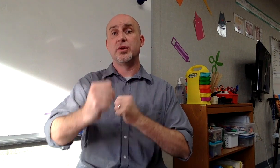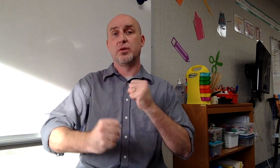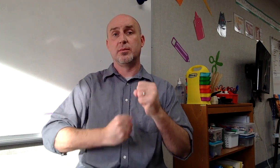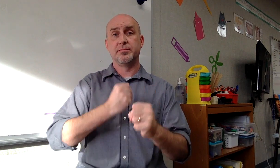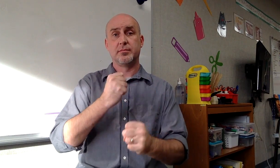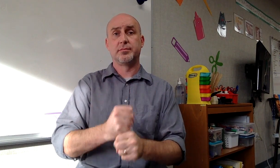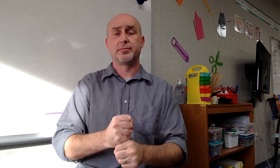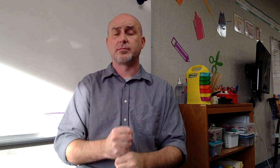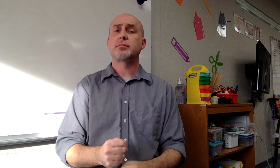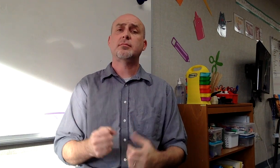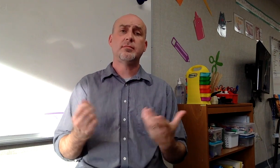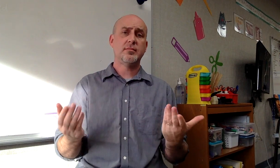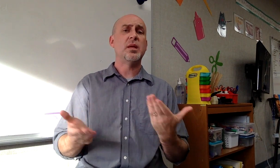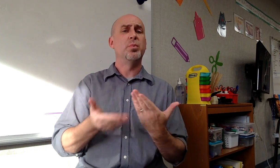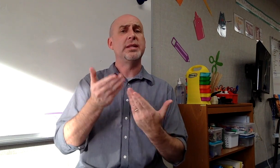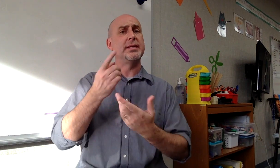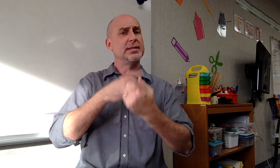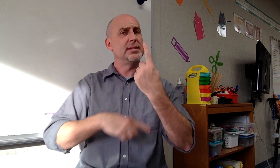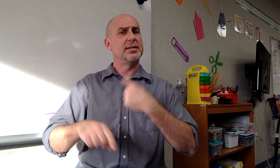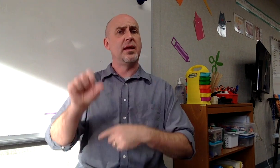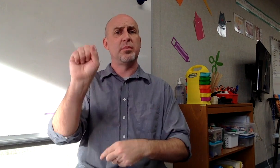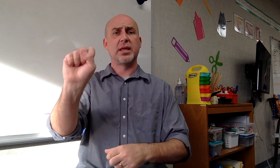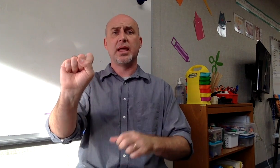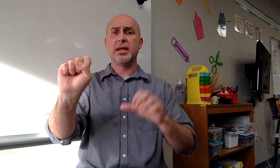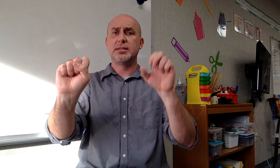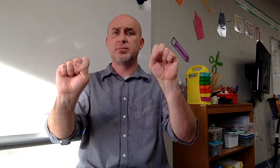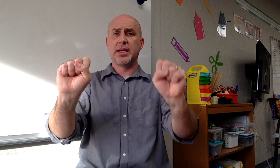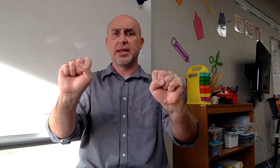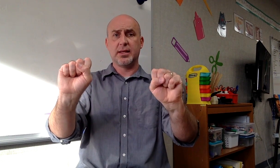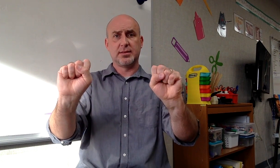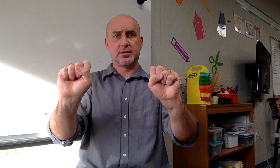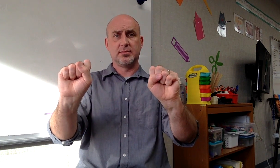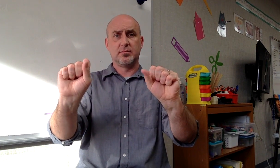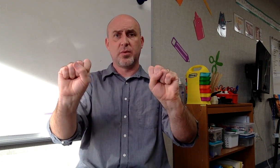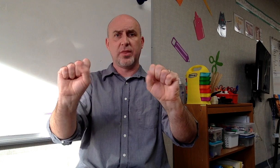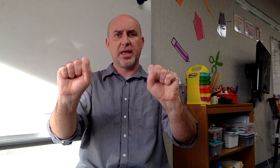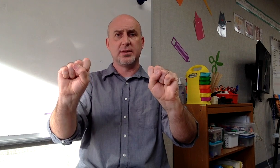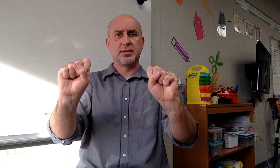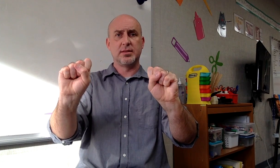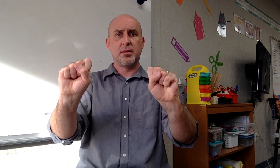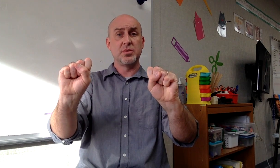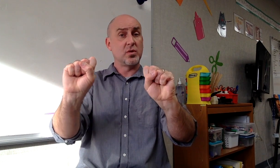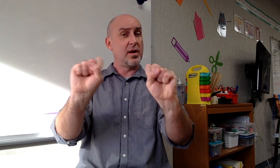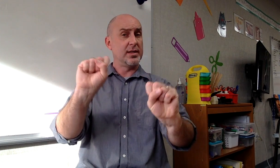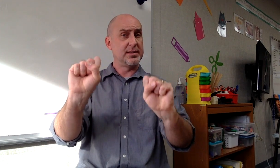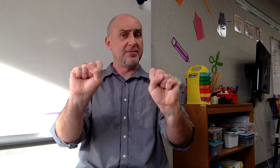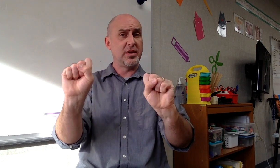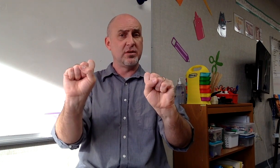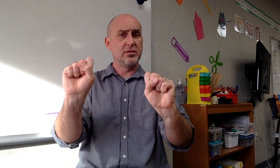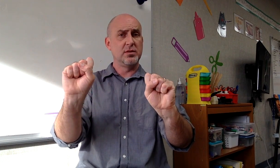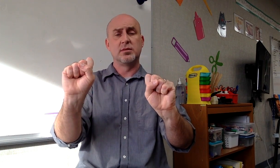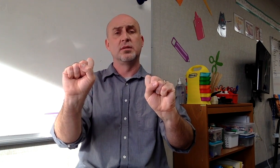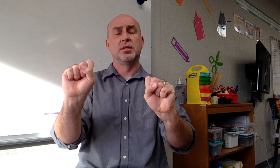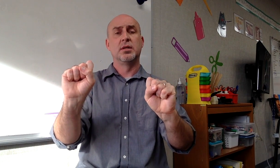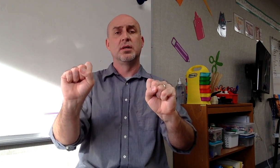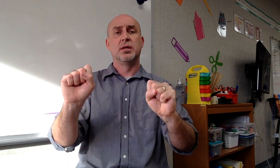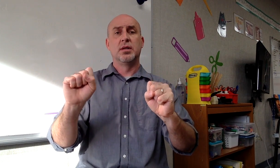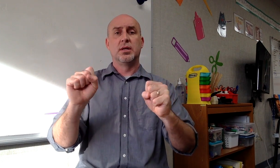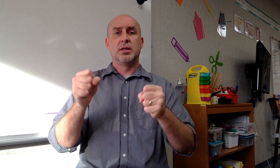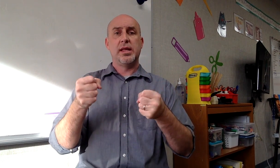year. Pretty easy sign. Make an S, make an S. Both hands, thumbs across the fingers. Now,